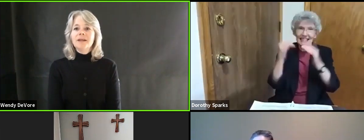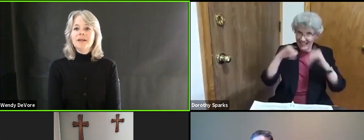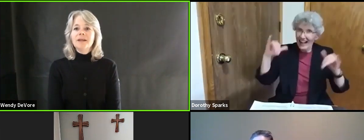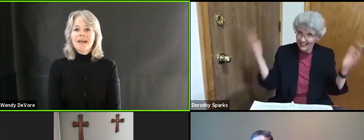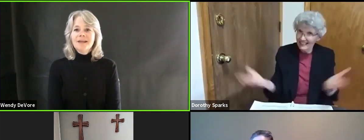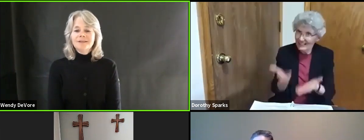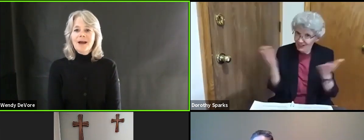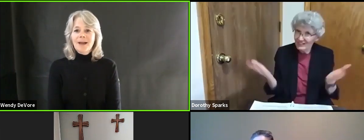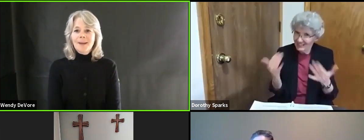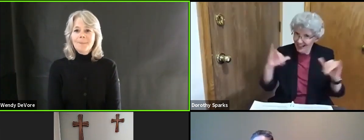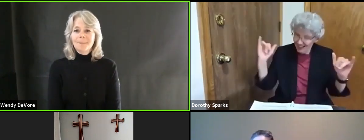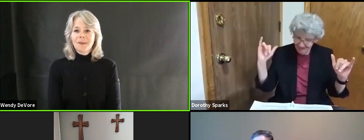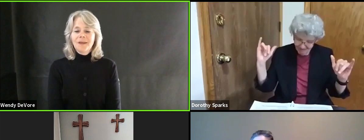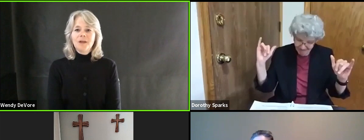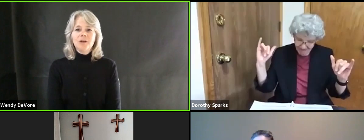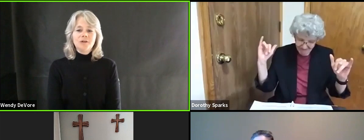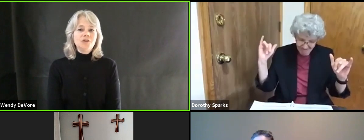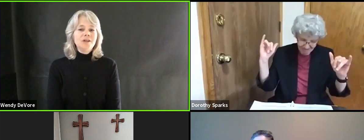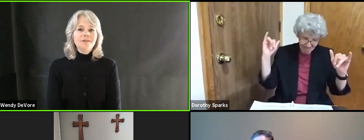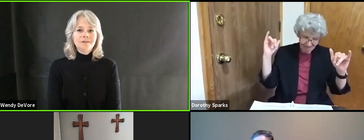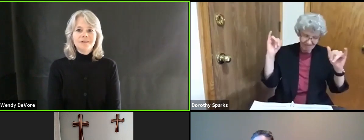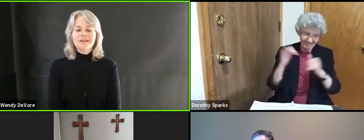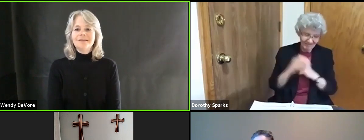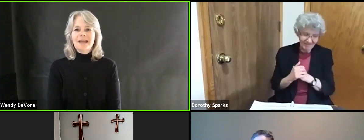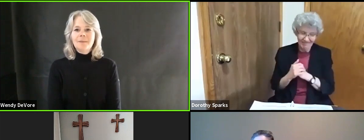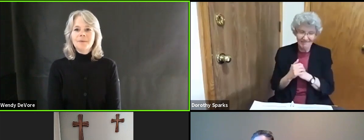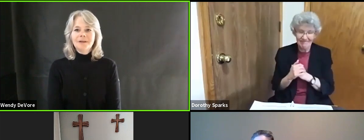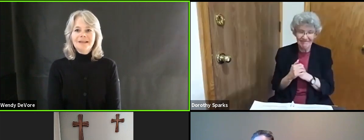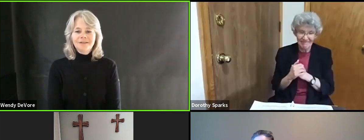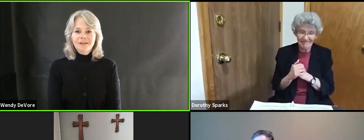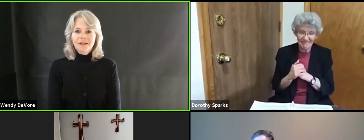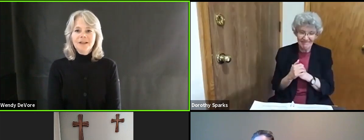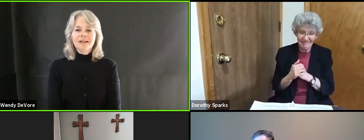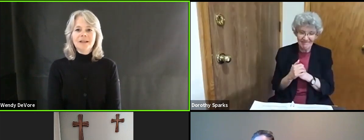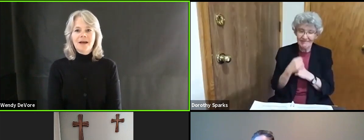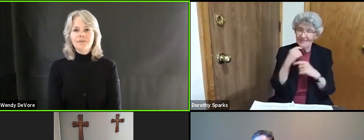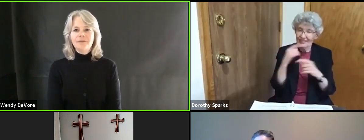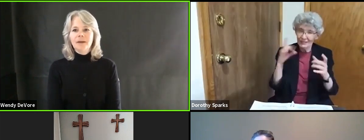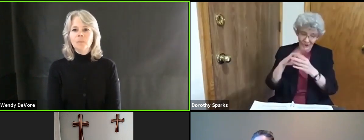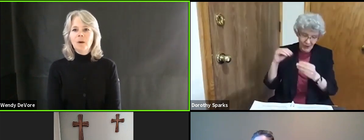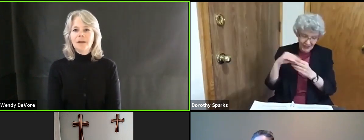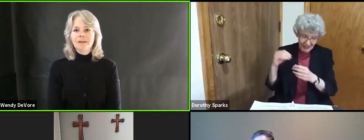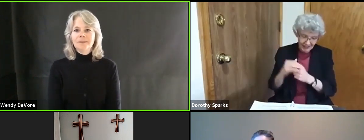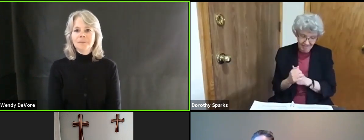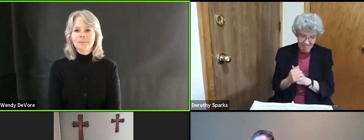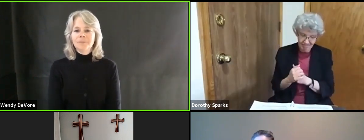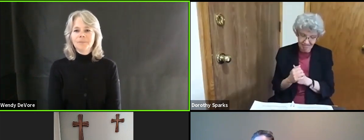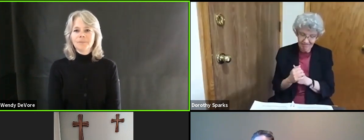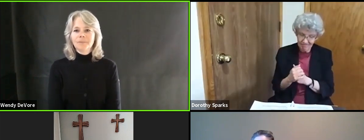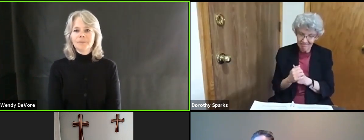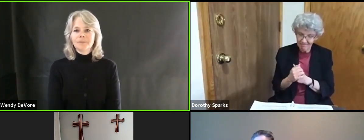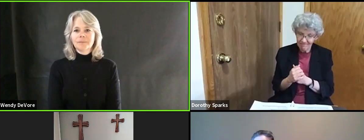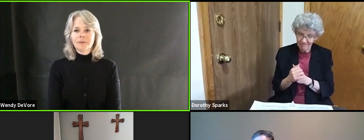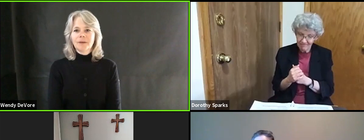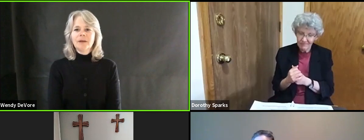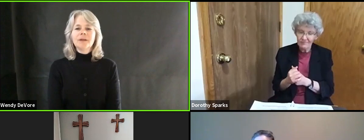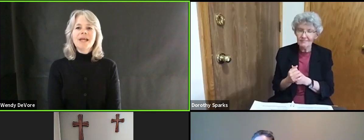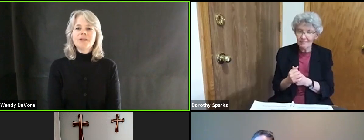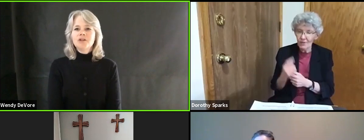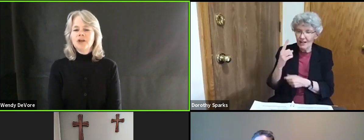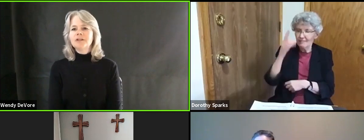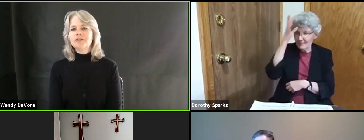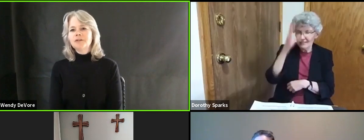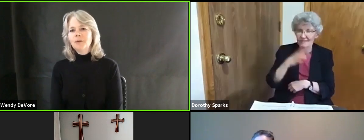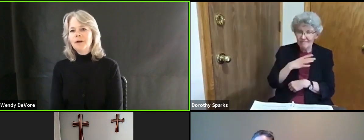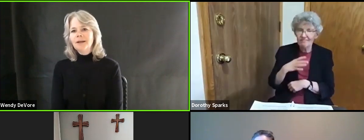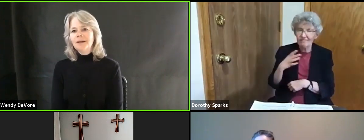And in today's time, Jesus' example is still alive and well. I'd like